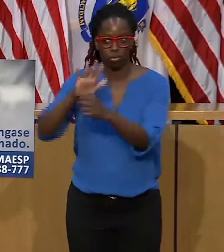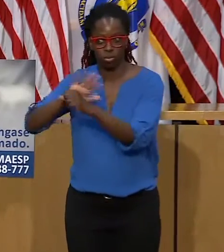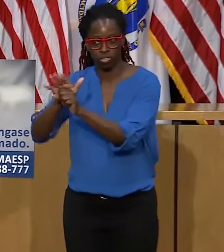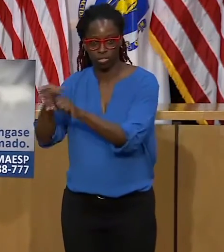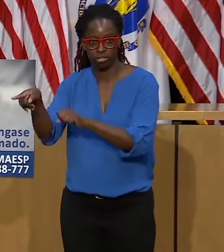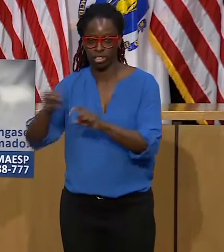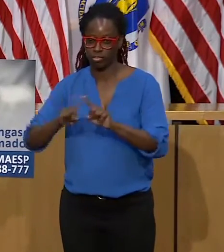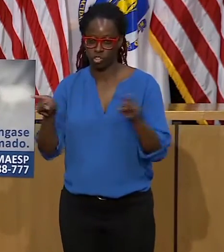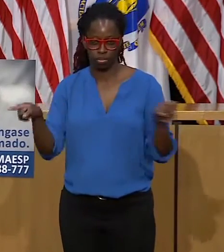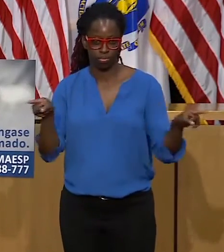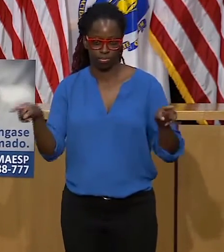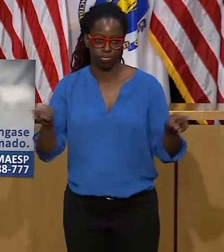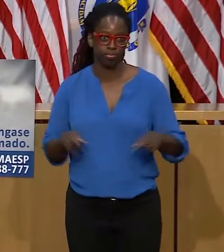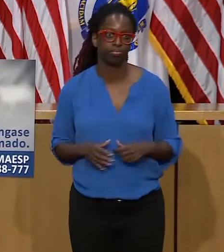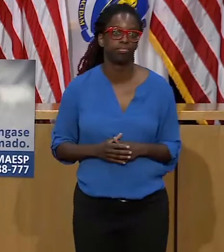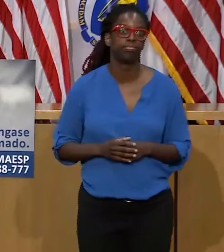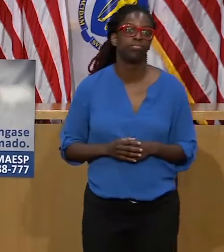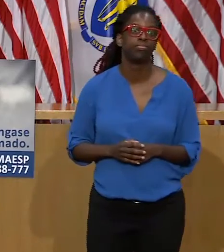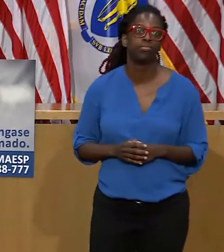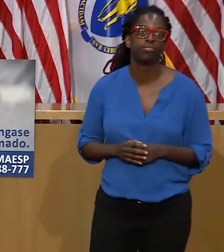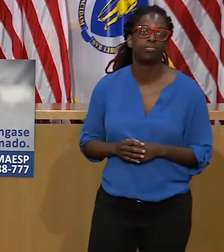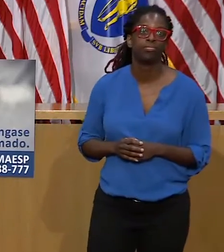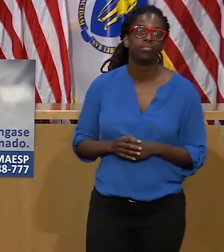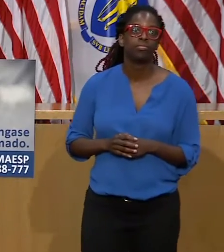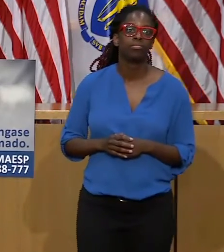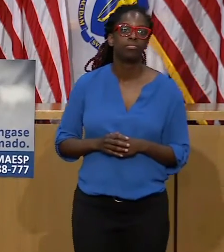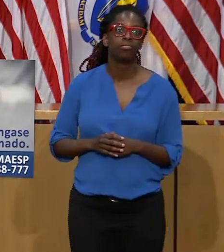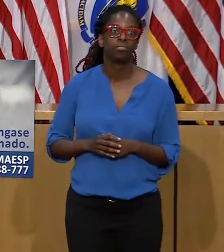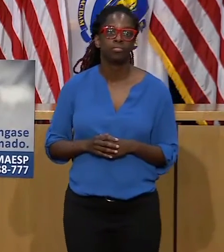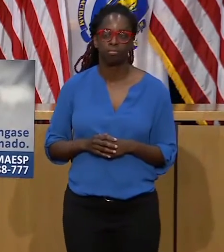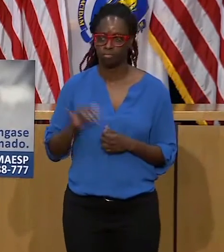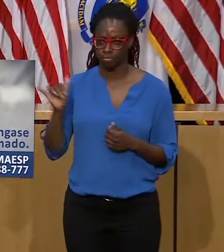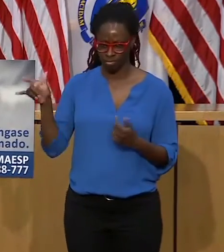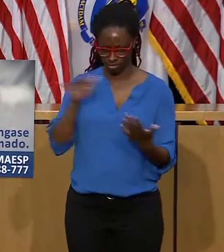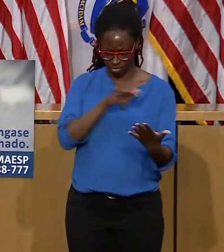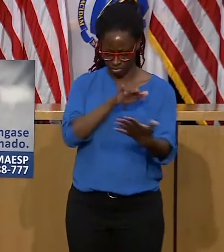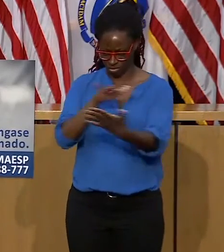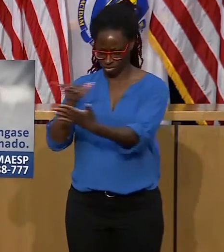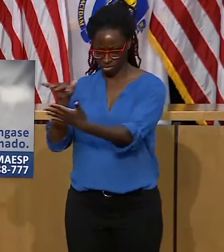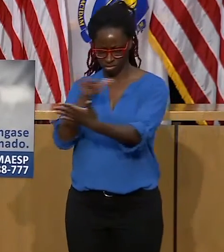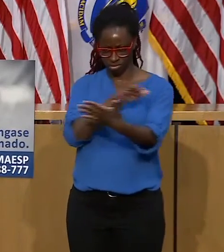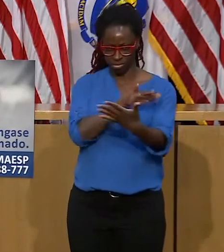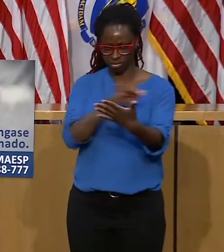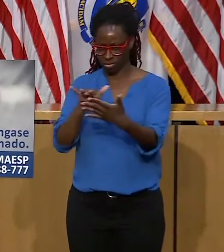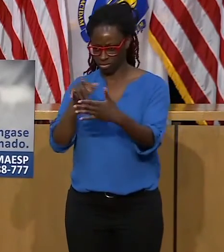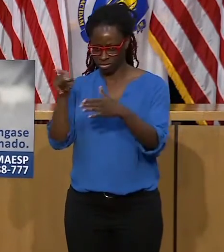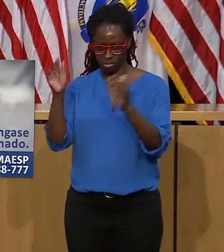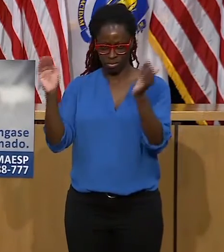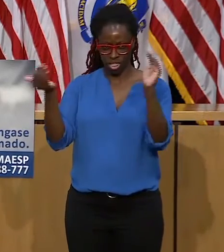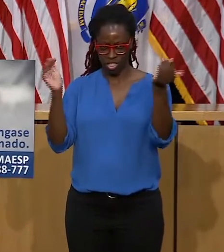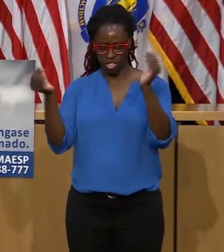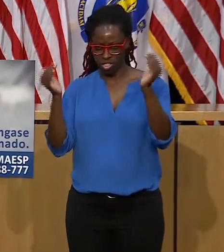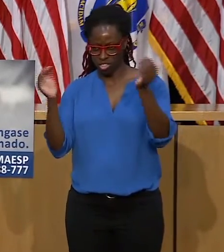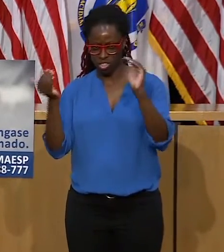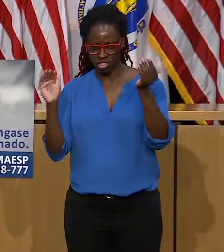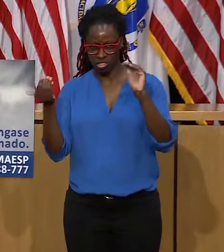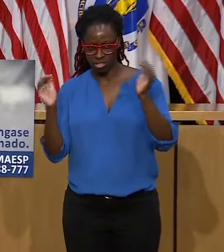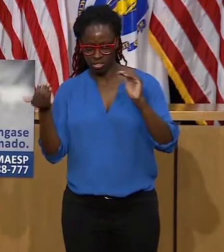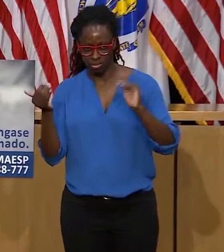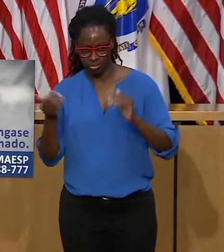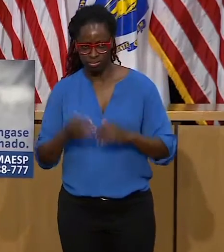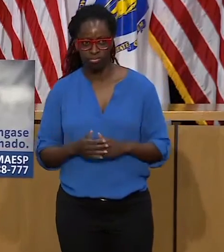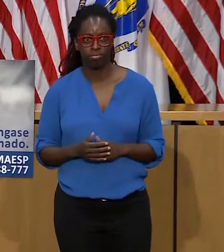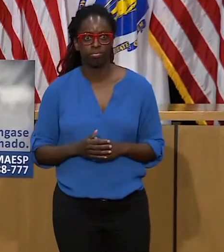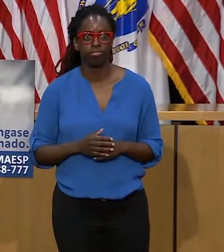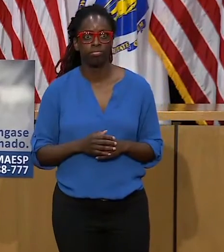this understanding, and with a reduced incidence of COVID in our community, we do believe that it is safe for our children to return